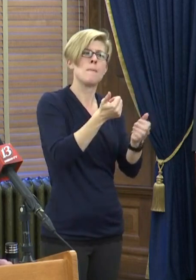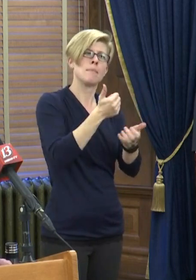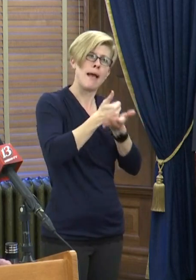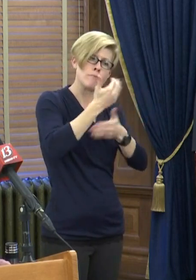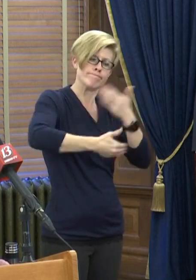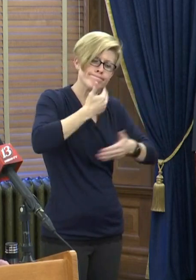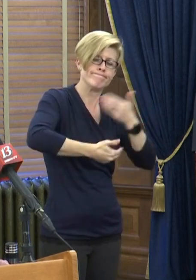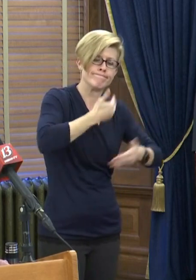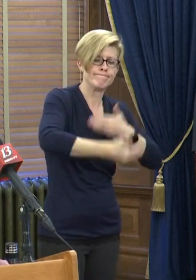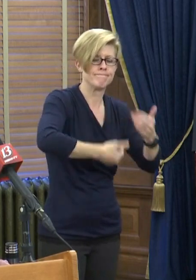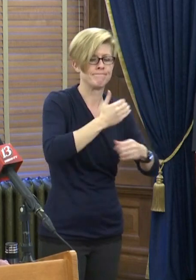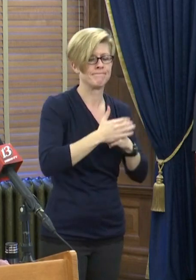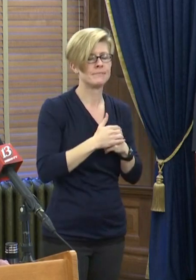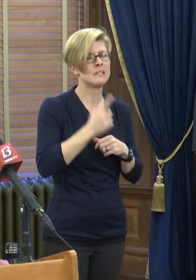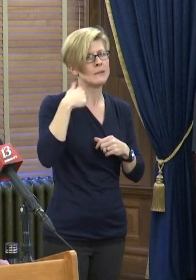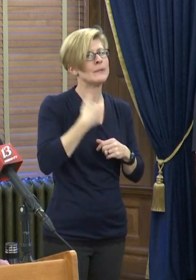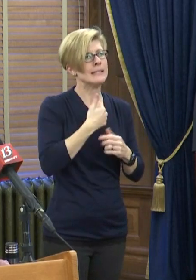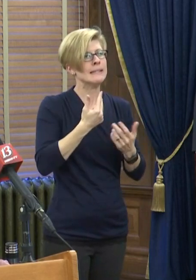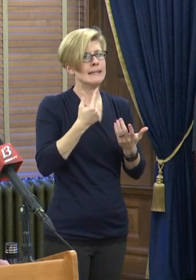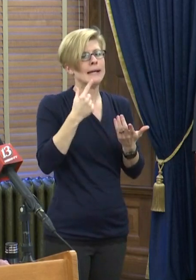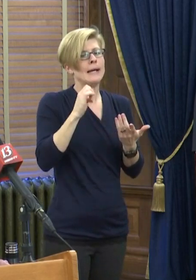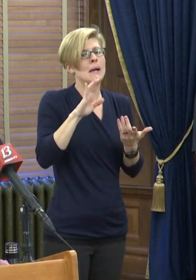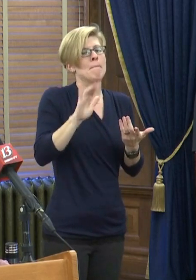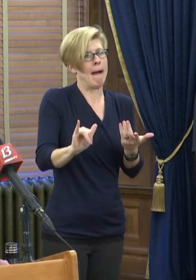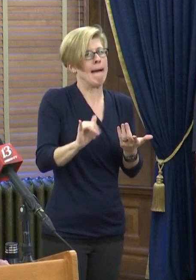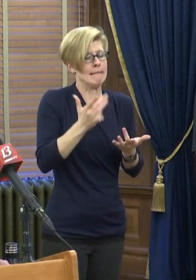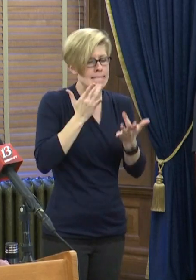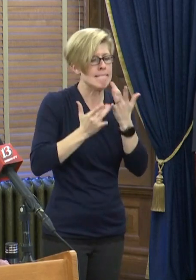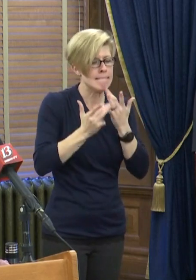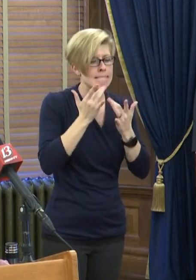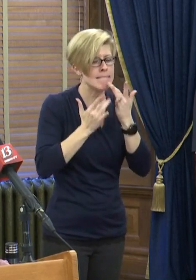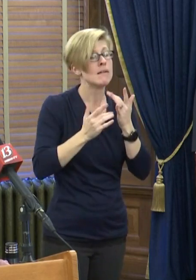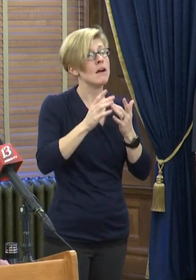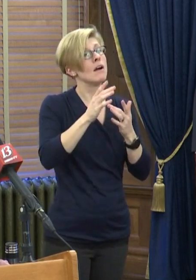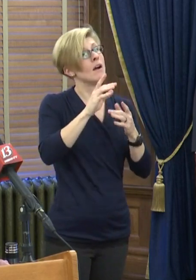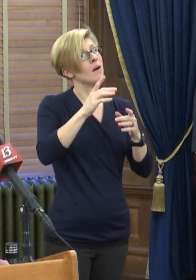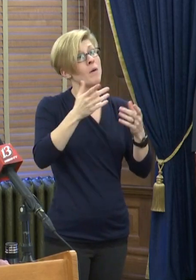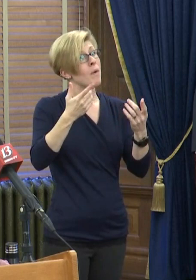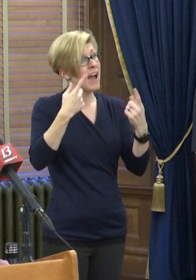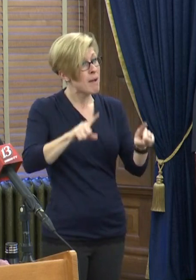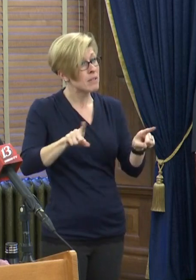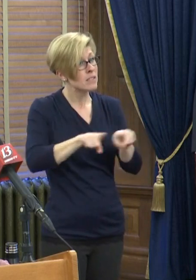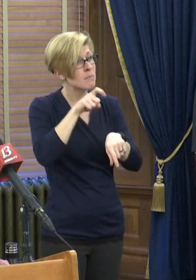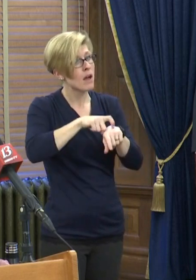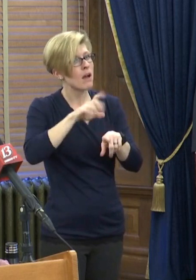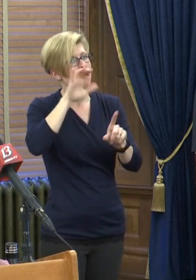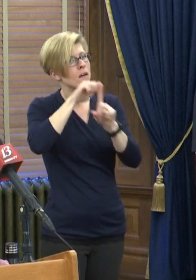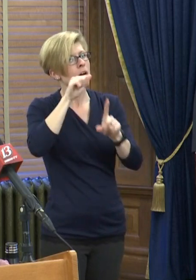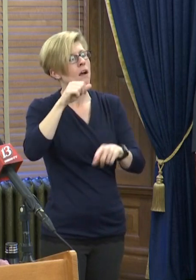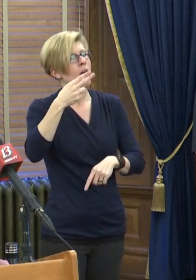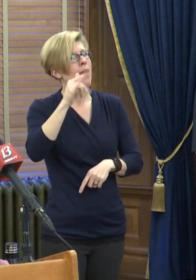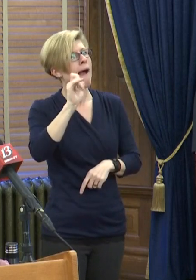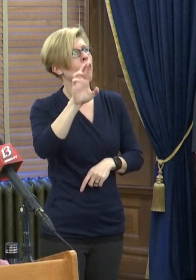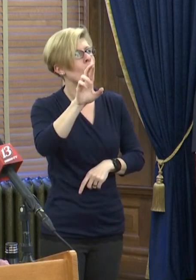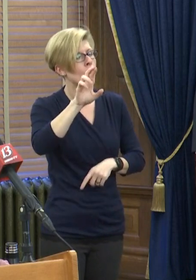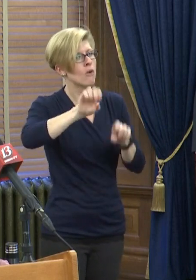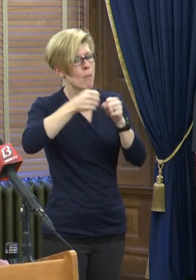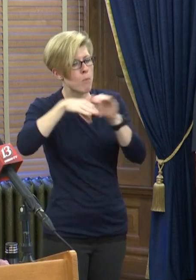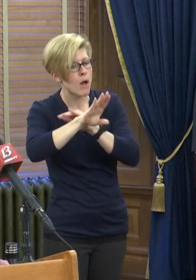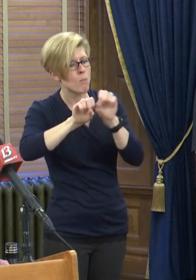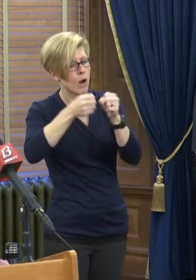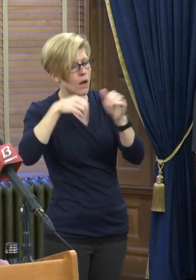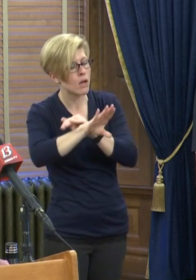Our patched together systems have also been under constant attack by fraudsters. It's been a problem